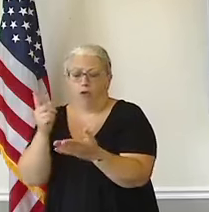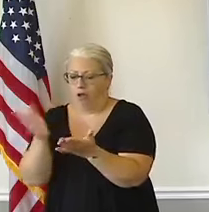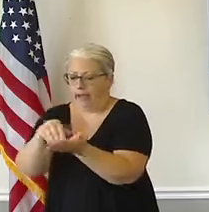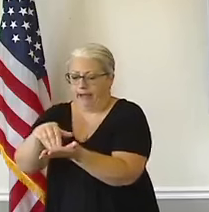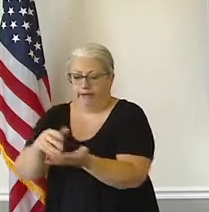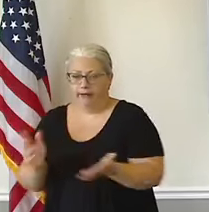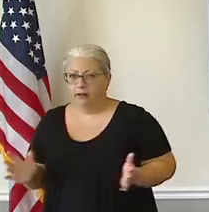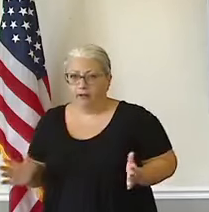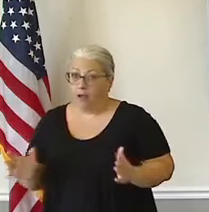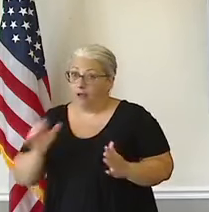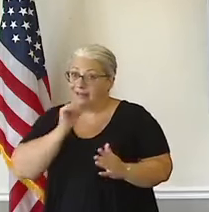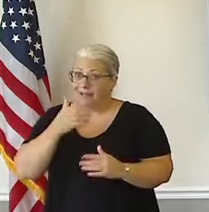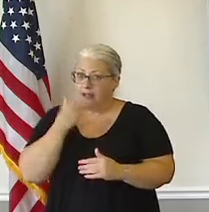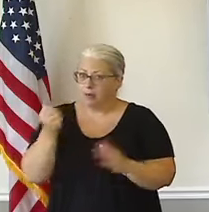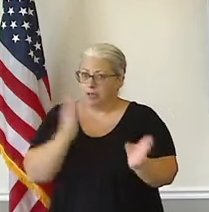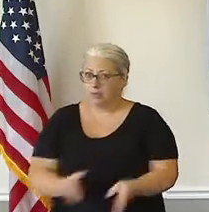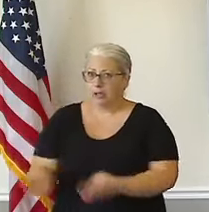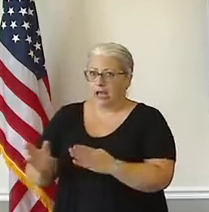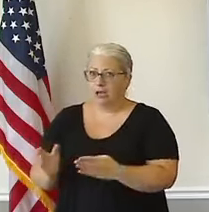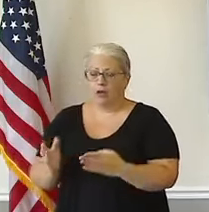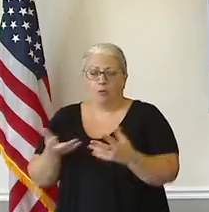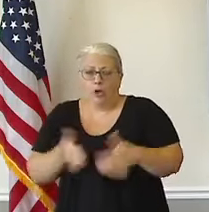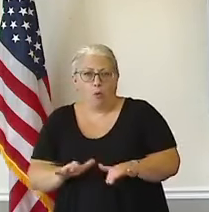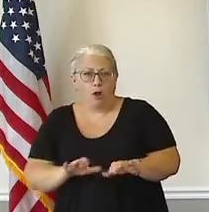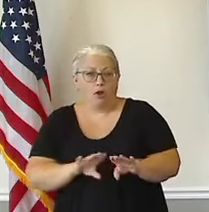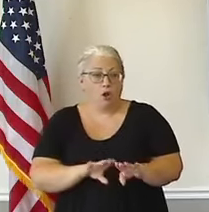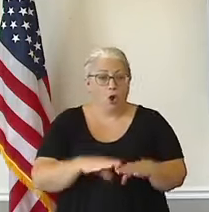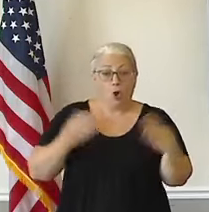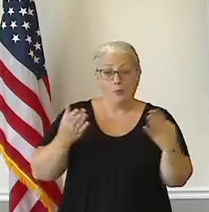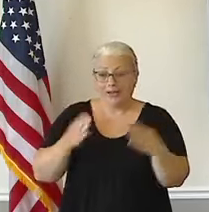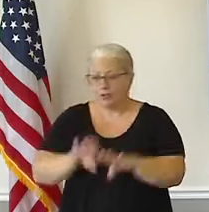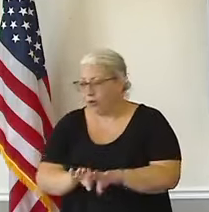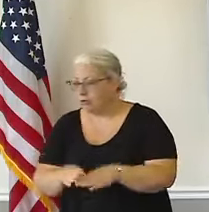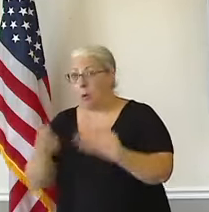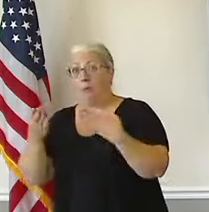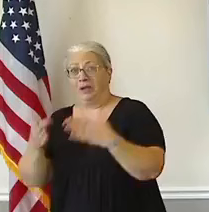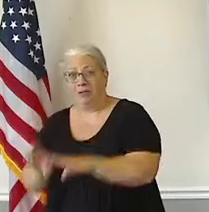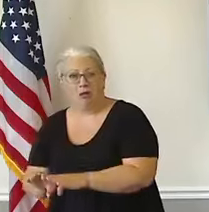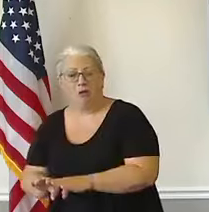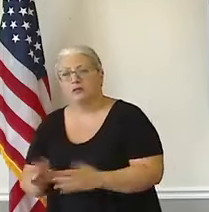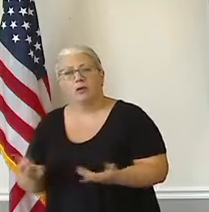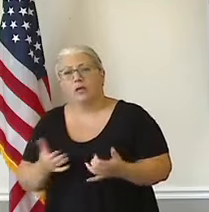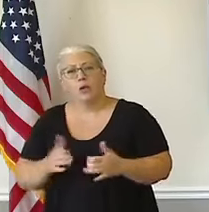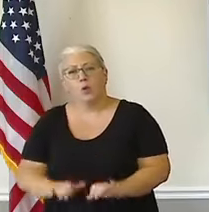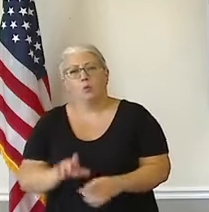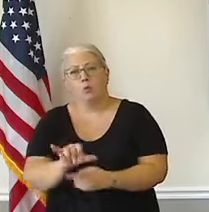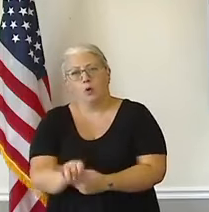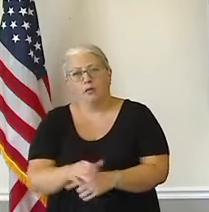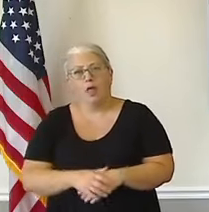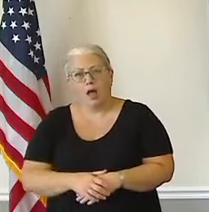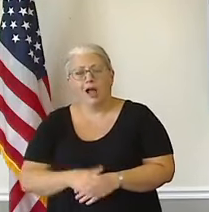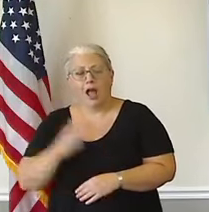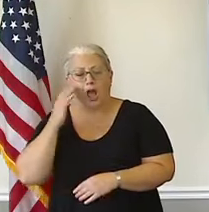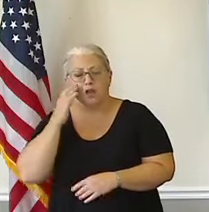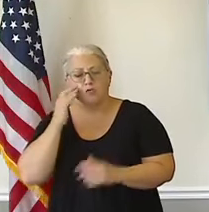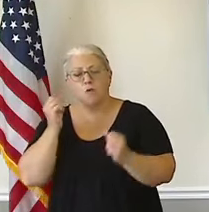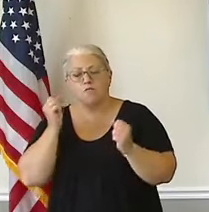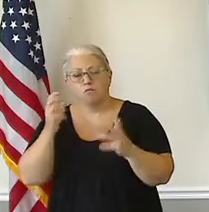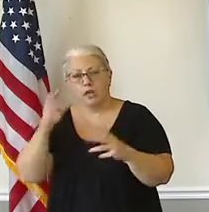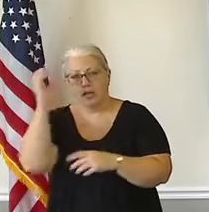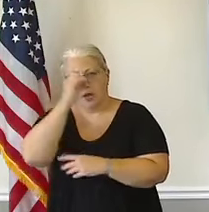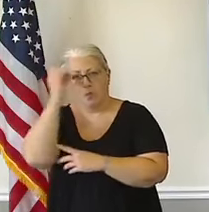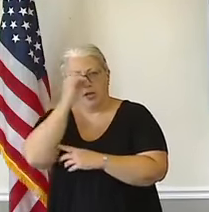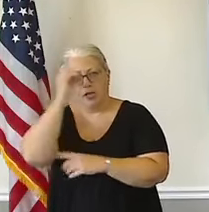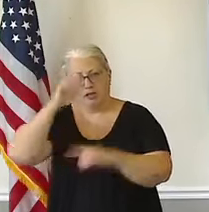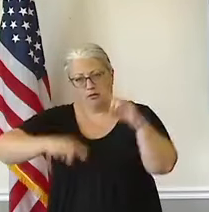That's not the best game plan, right? We don't want to be open, closed. And I know there are various differences of opinion, but the goal here